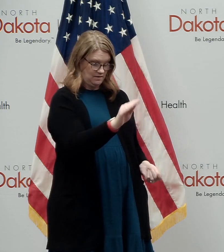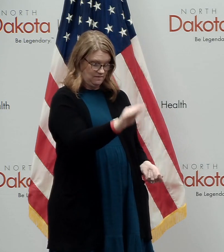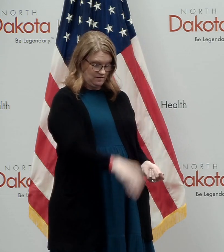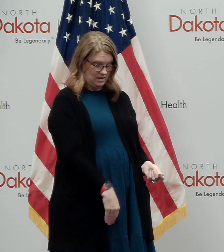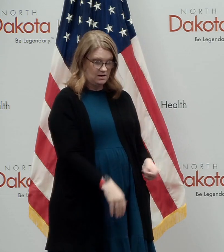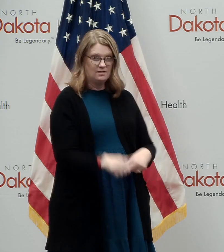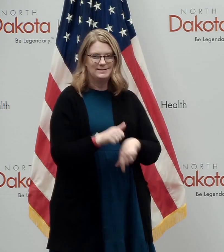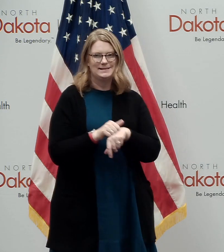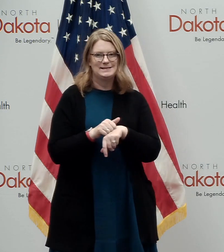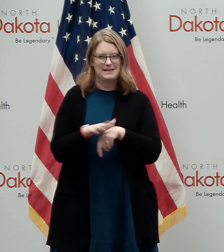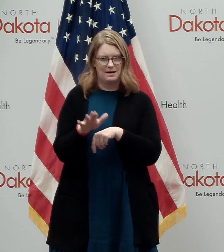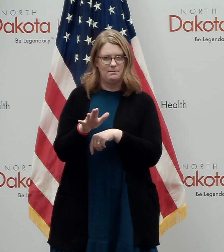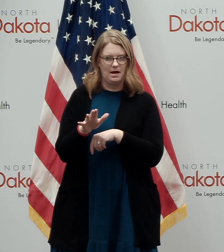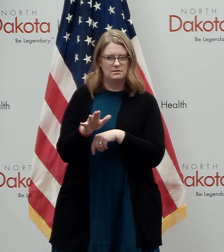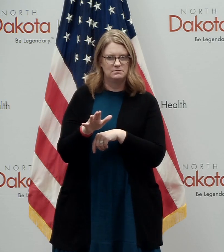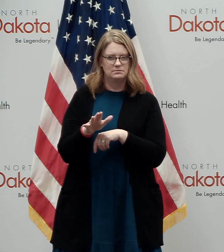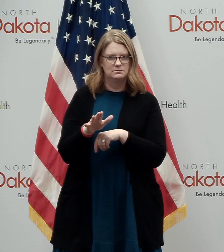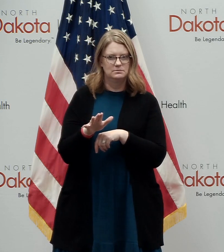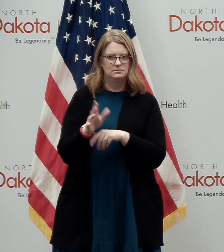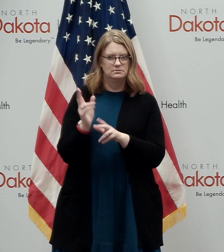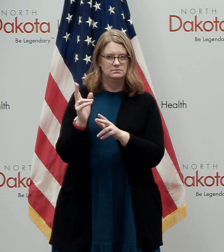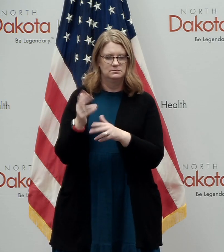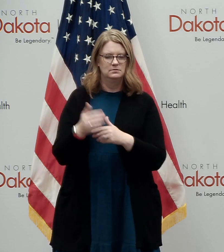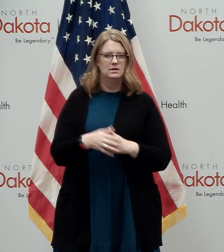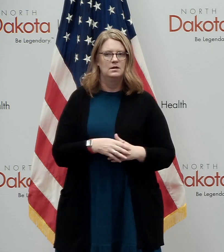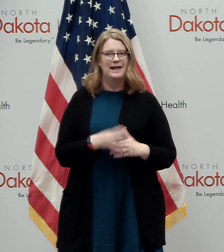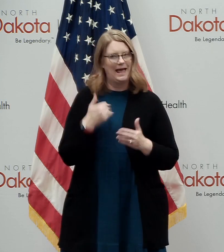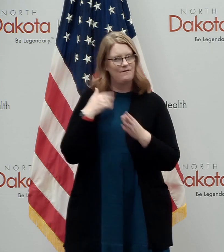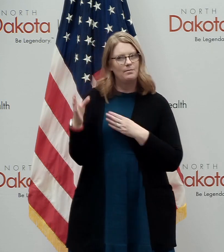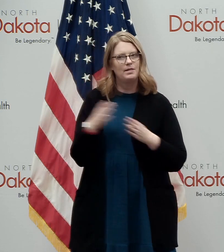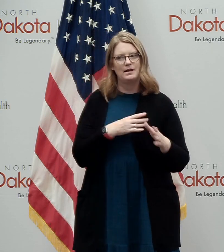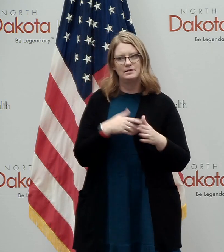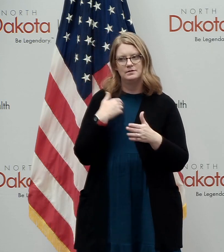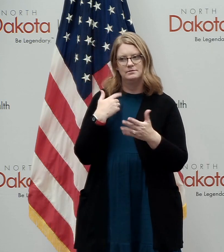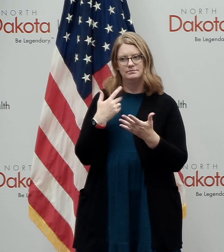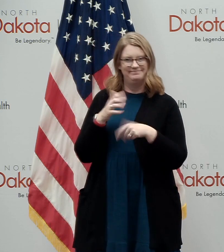And one of the neat things, again, with our